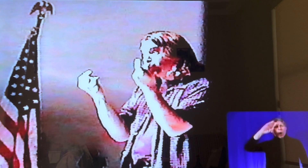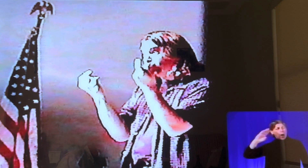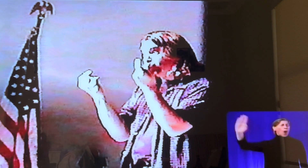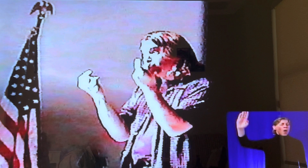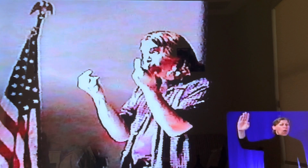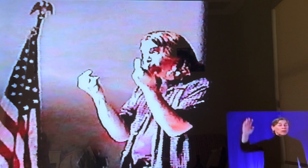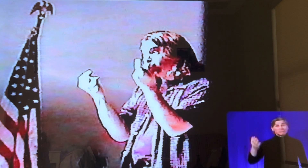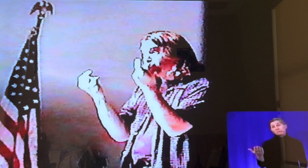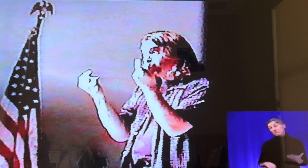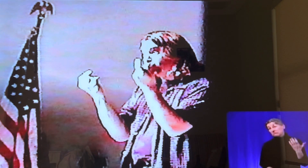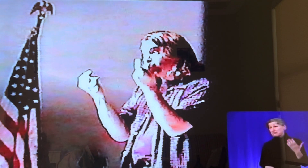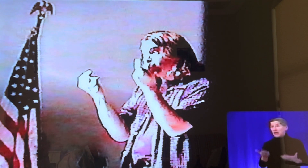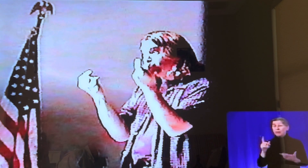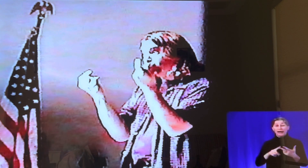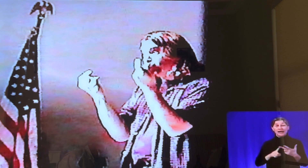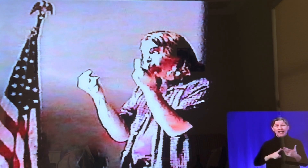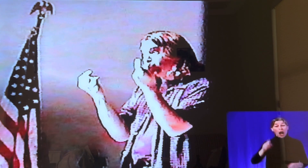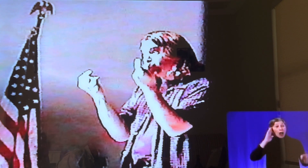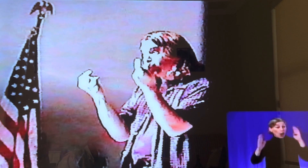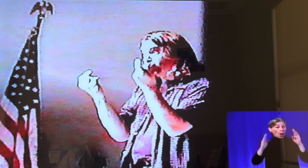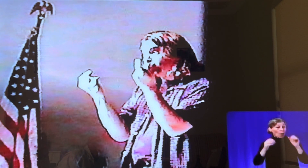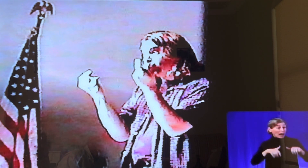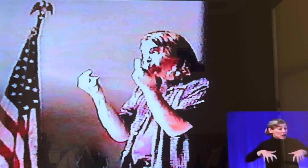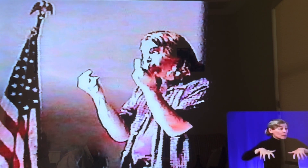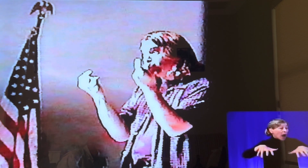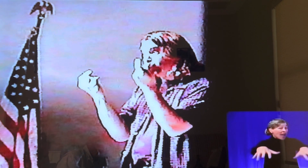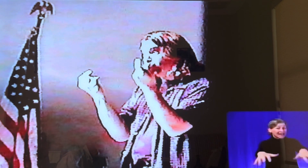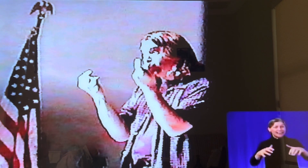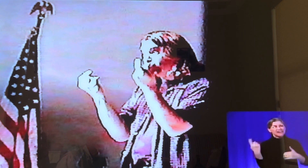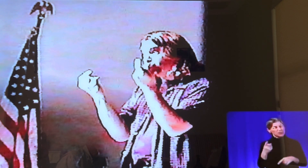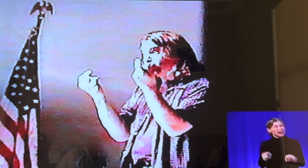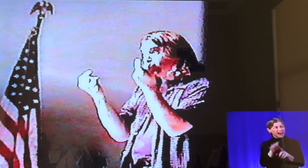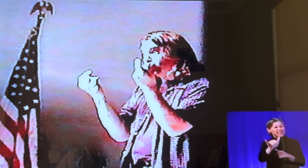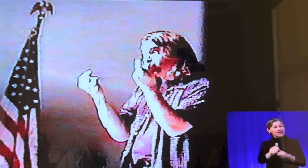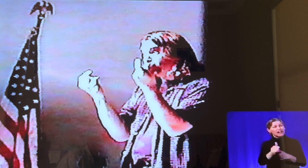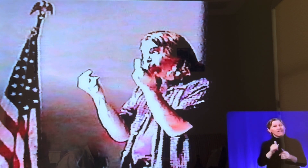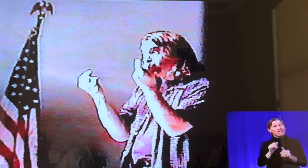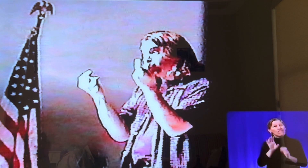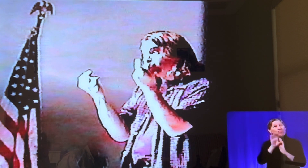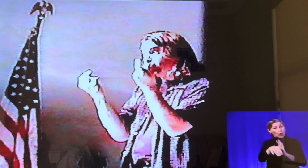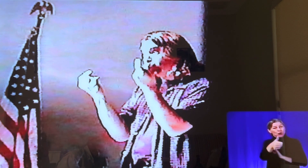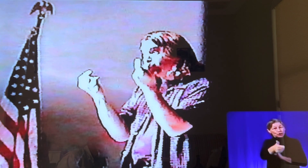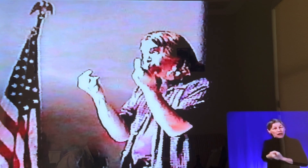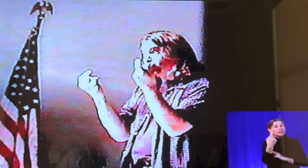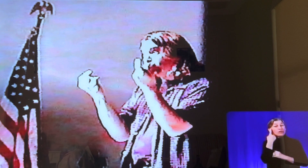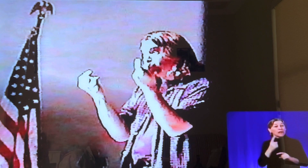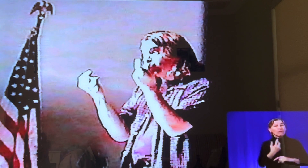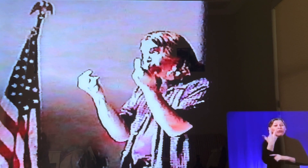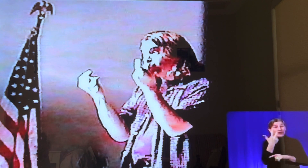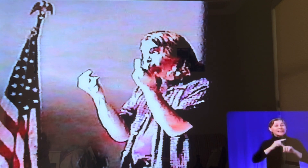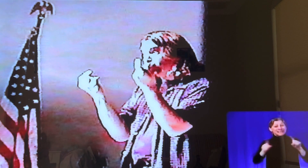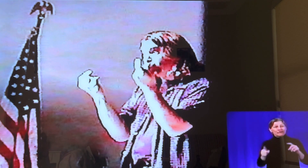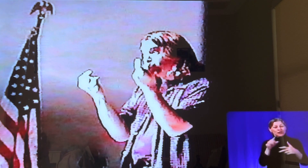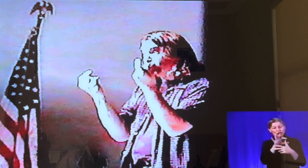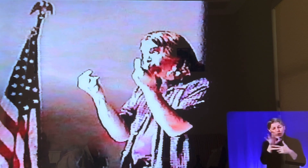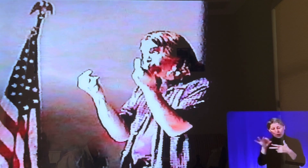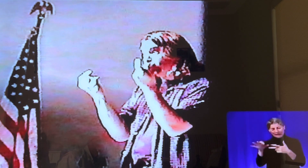maybe hello everybody, something like that. So force yourself to think of 3 different choices. You can go back later and decide which one you like